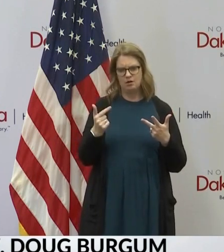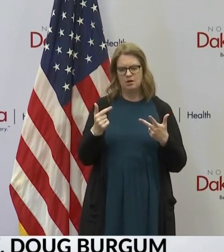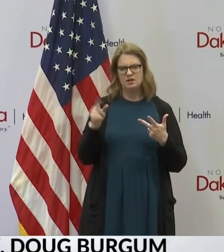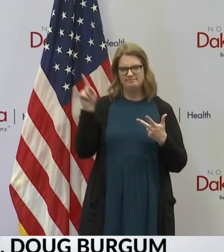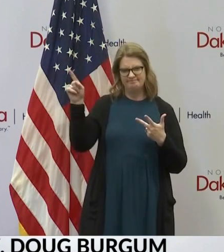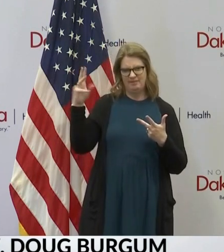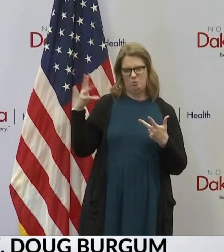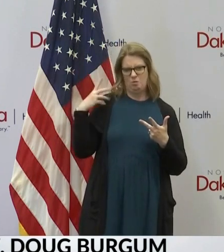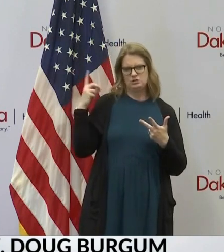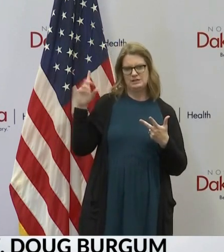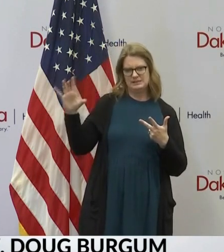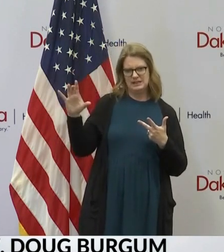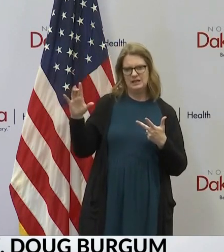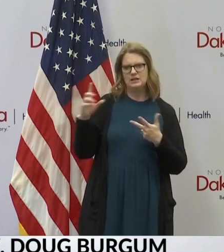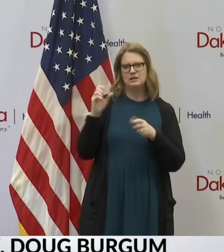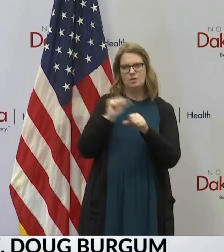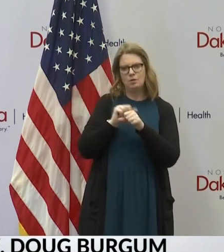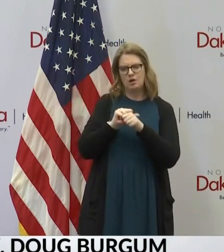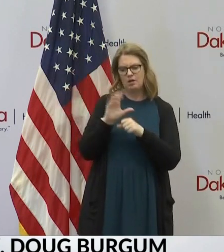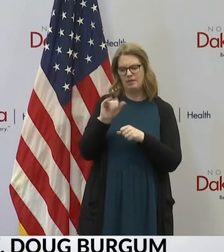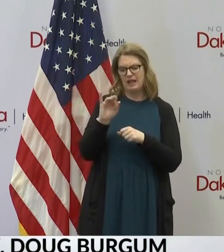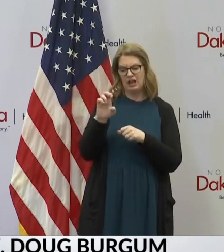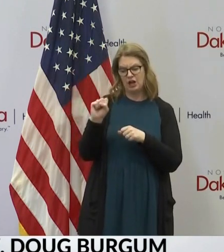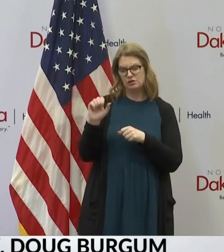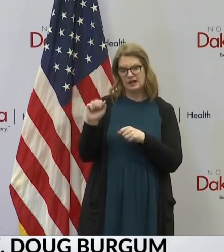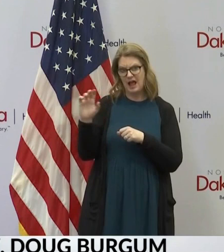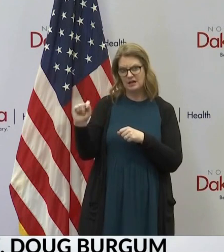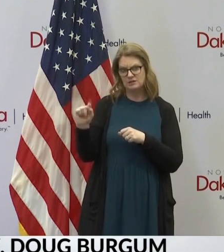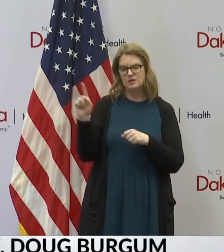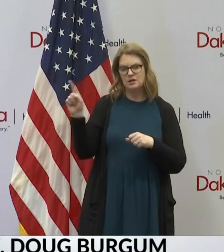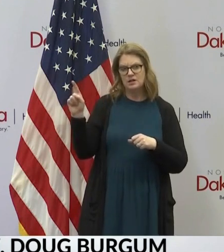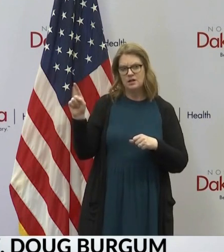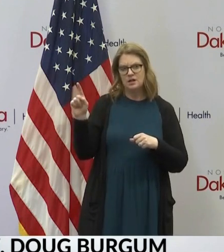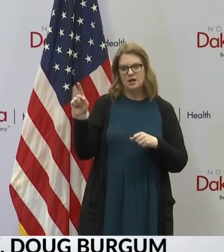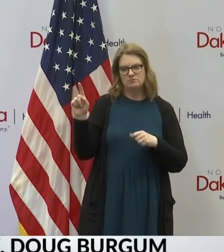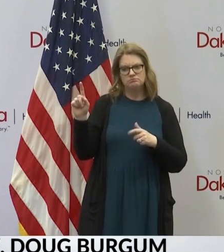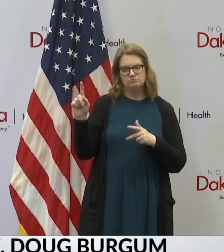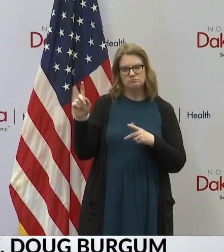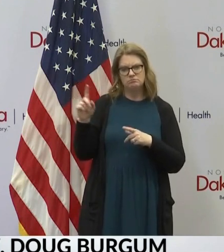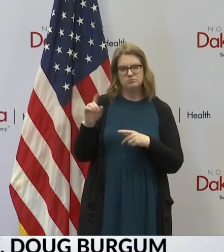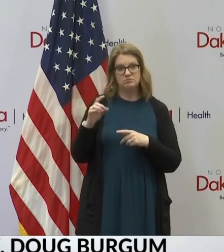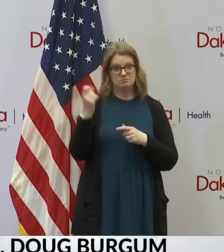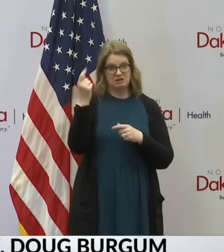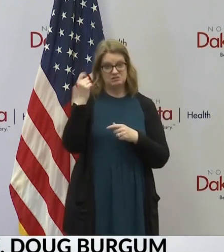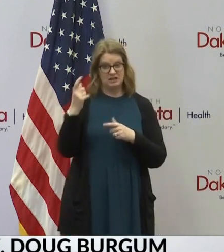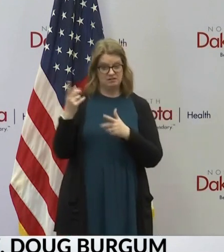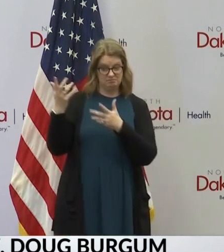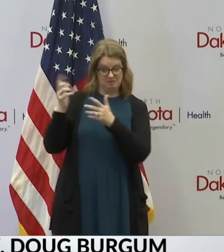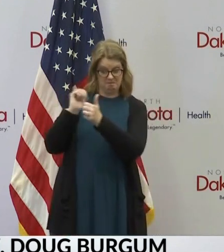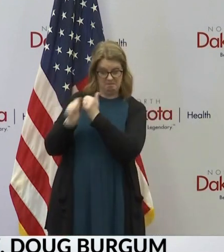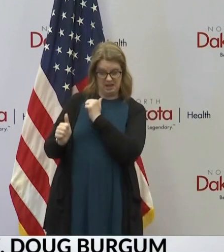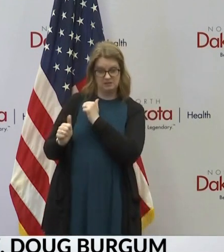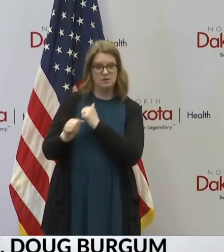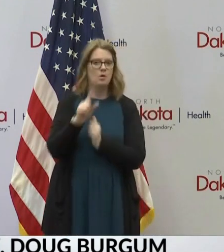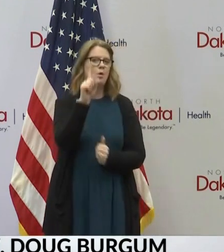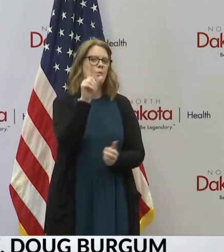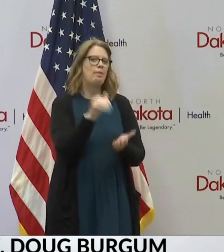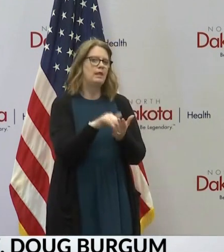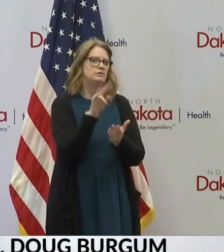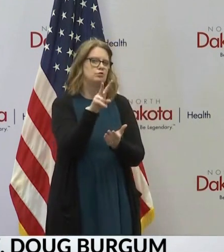in Washington, D.C., working on the CARES Act, and that came out, there was a $1,200 check that was going to go to